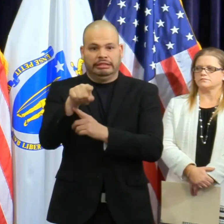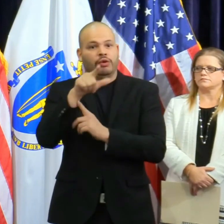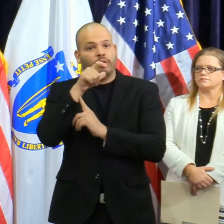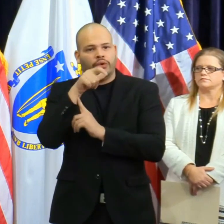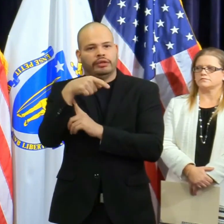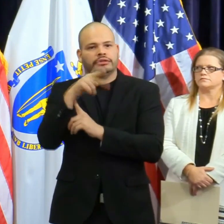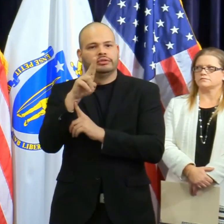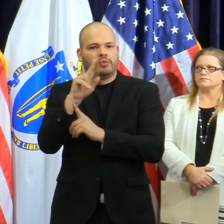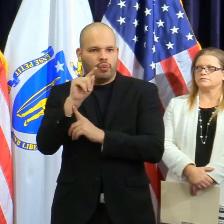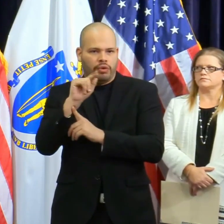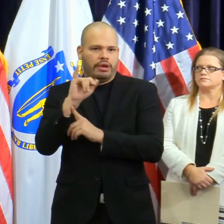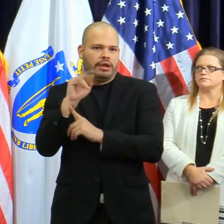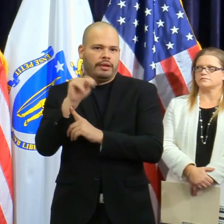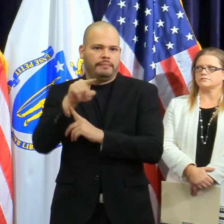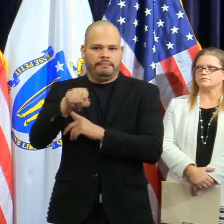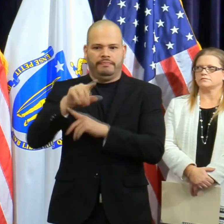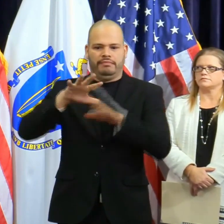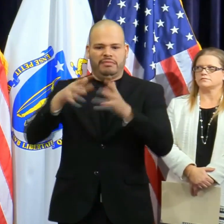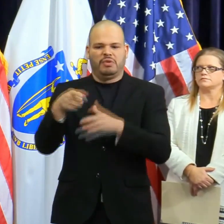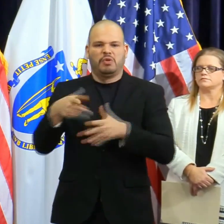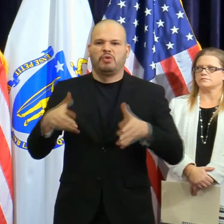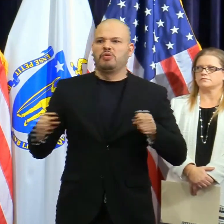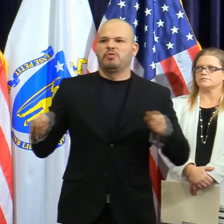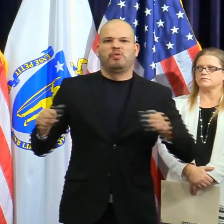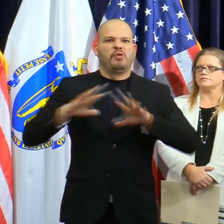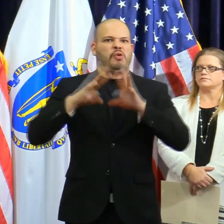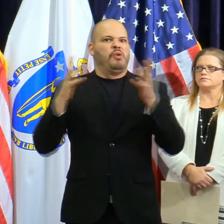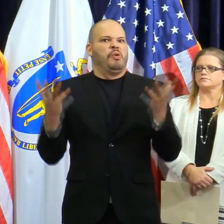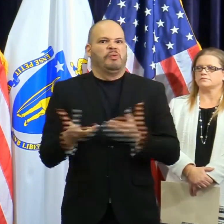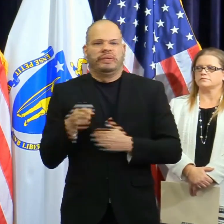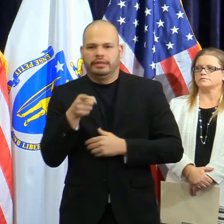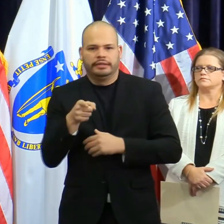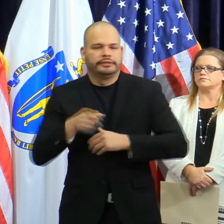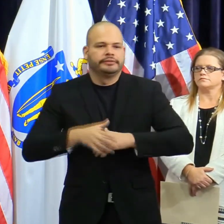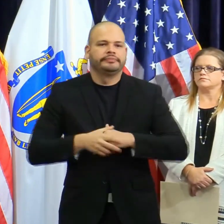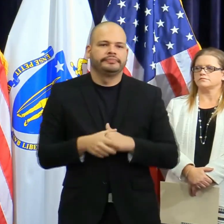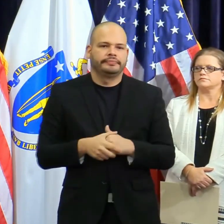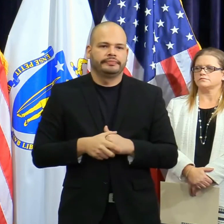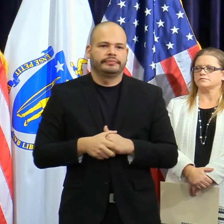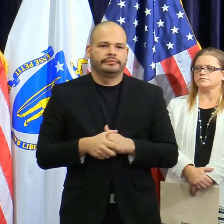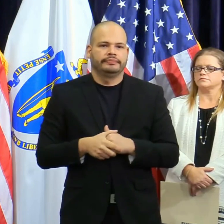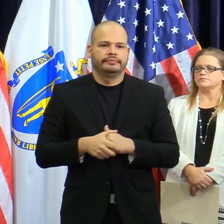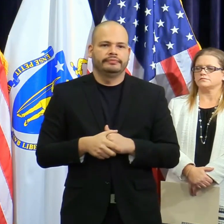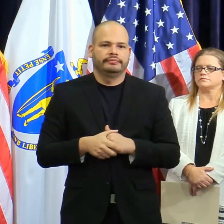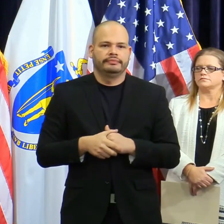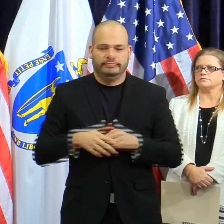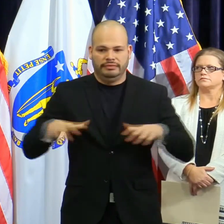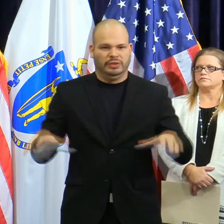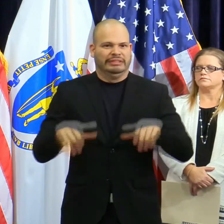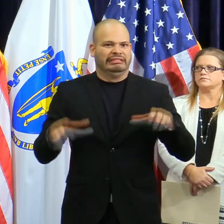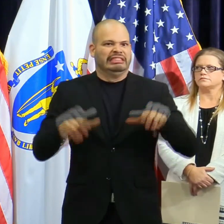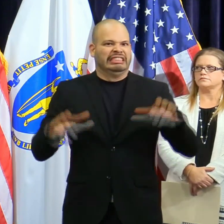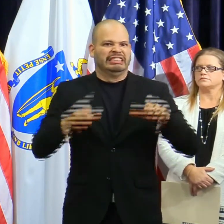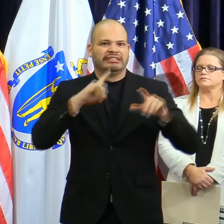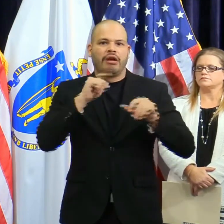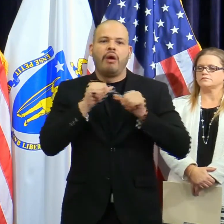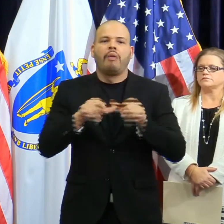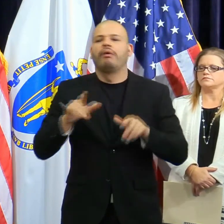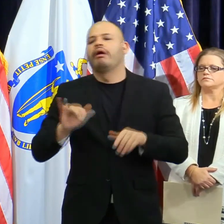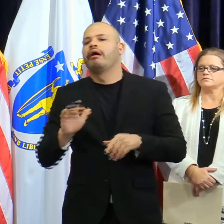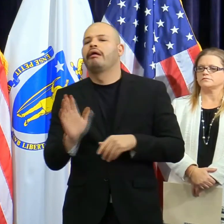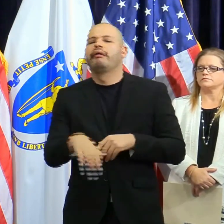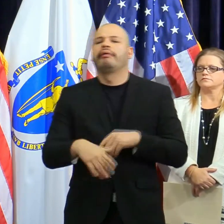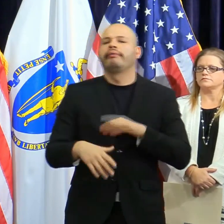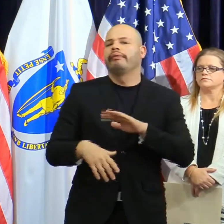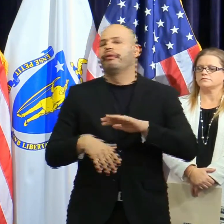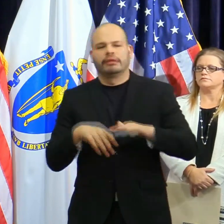acting quickly, and they must not let up. Before I move on, I have to point out the other images that stood out